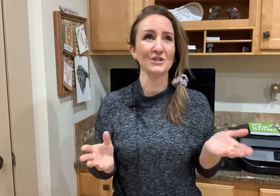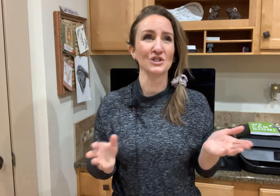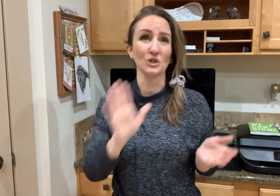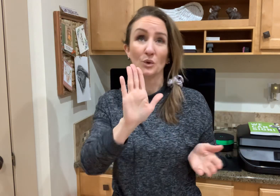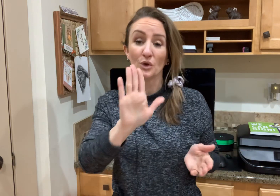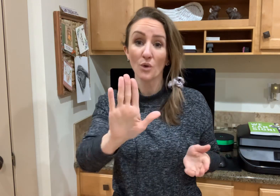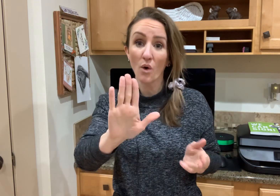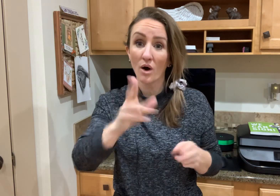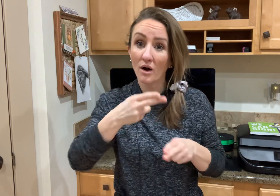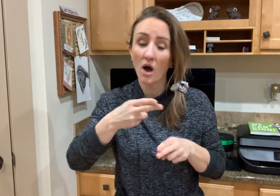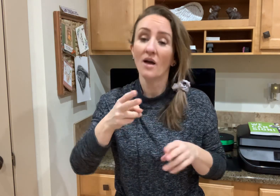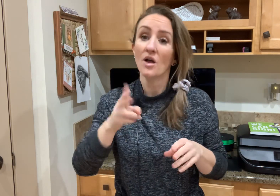just do? Your name,